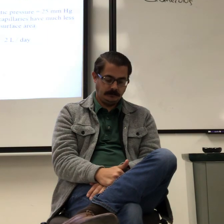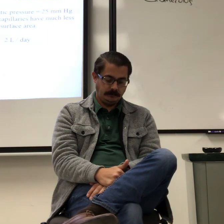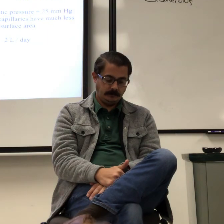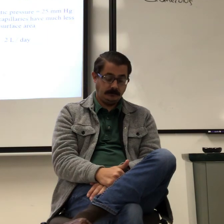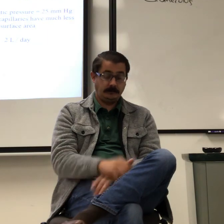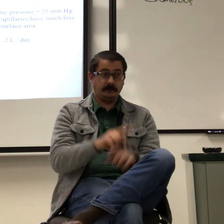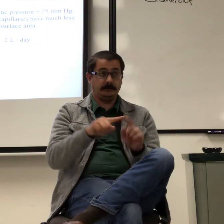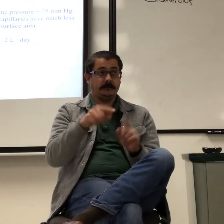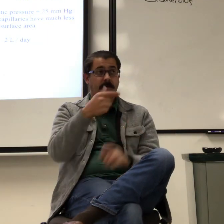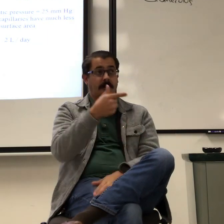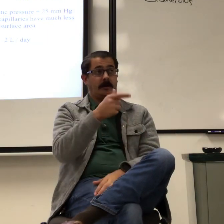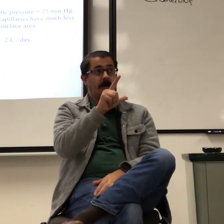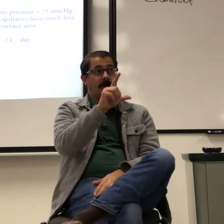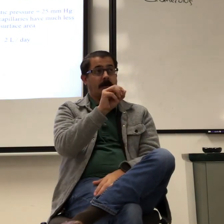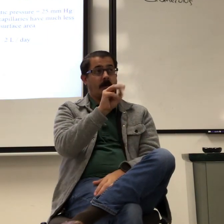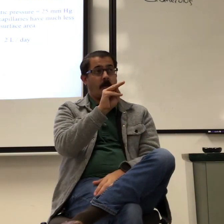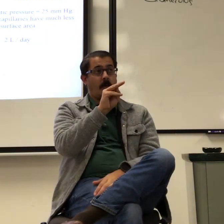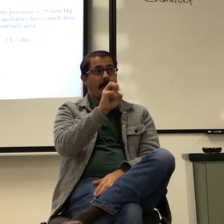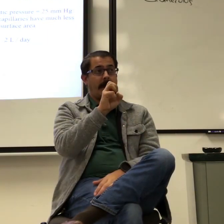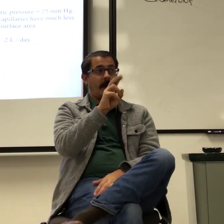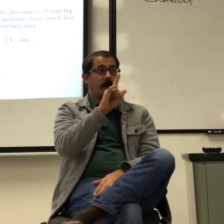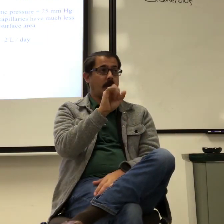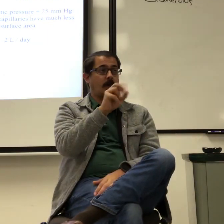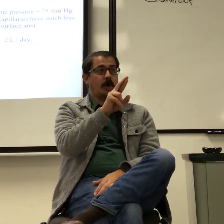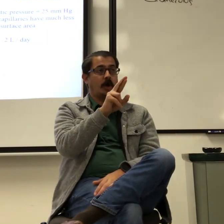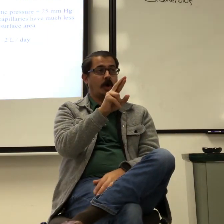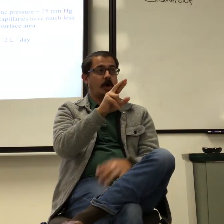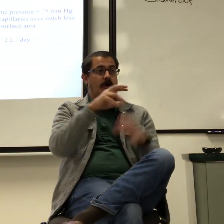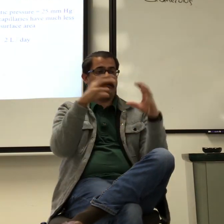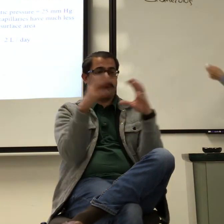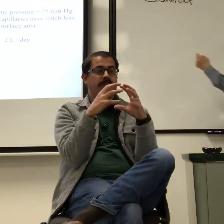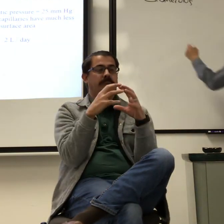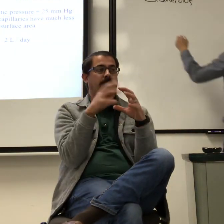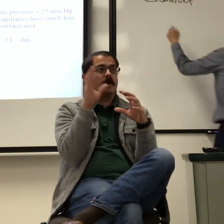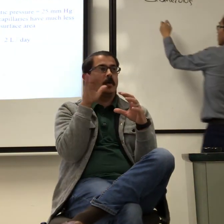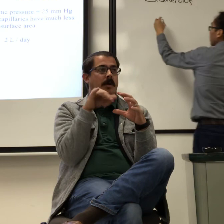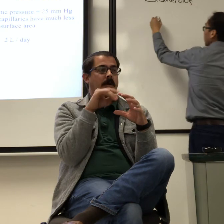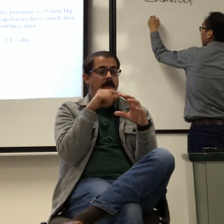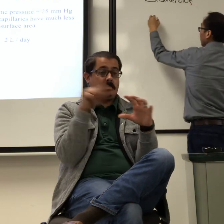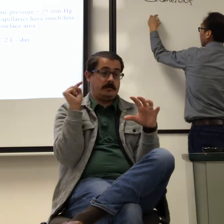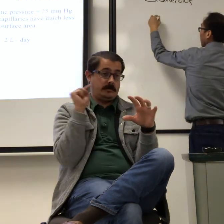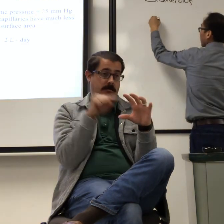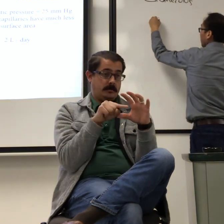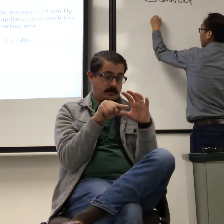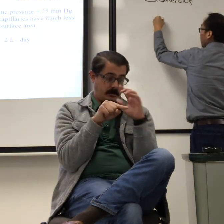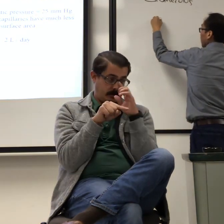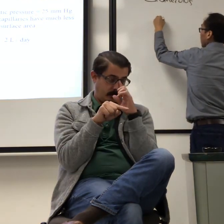However, in a glomerular setup, it goes